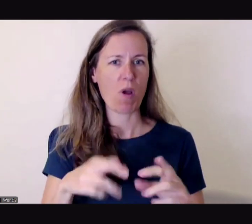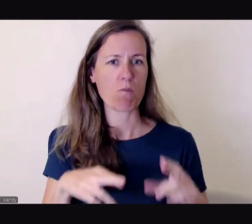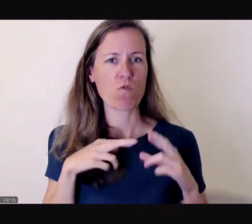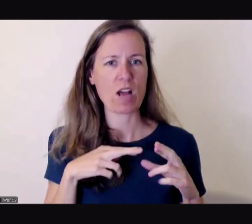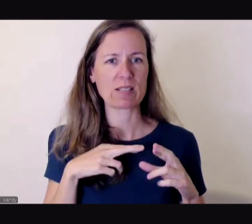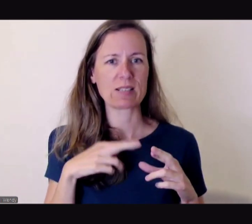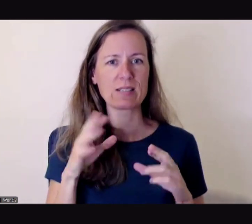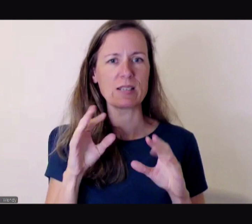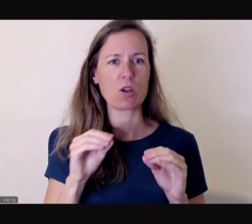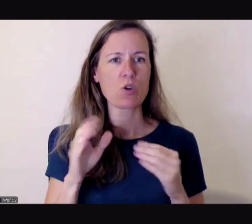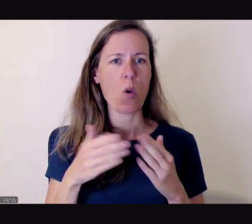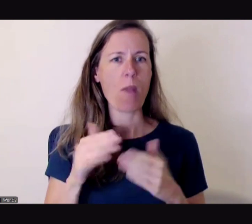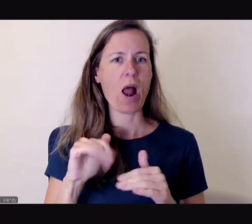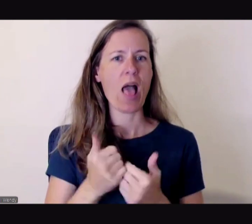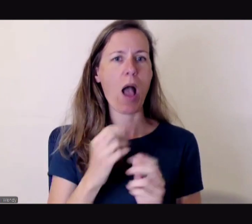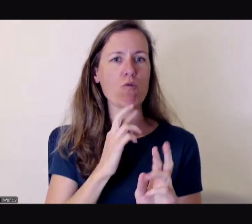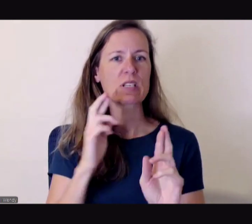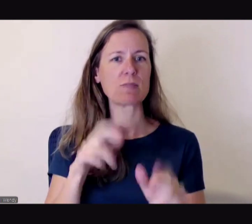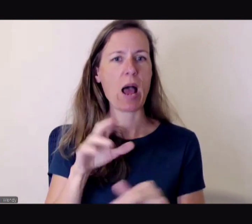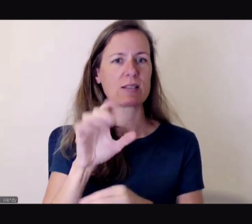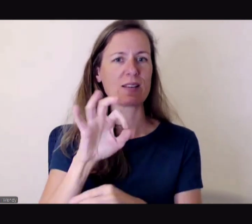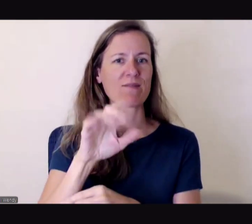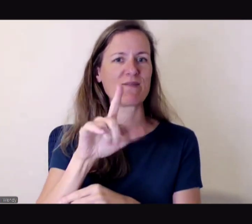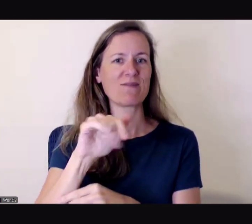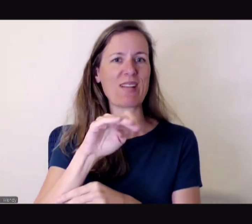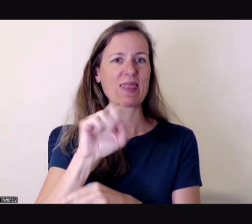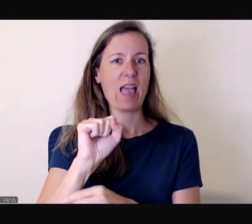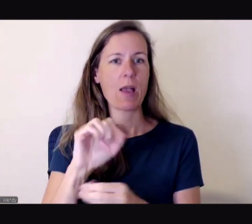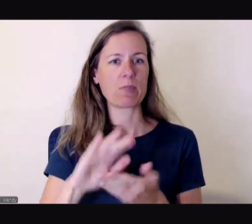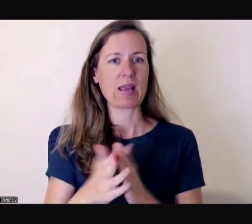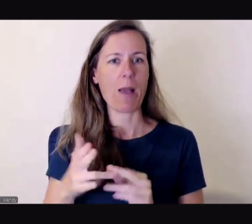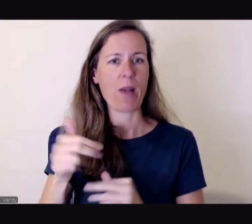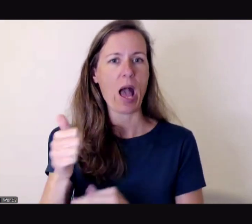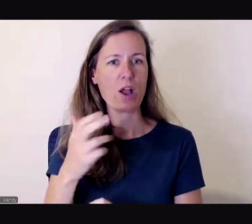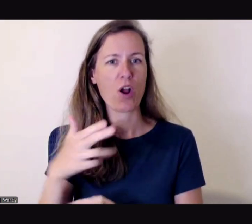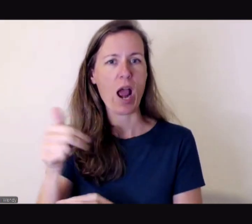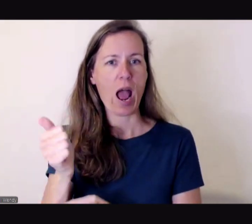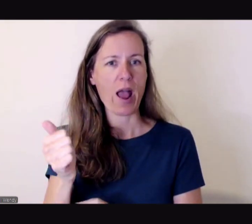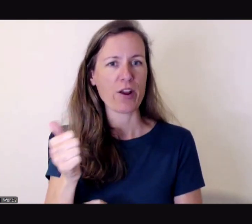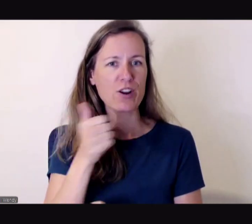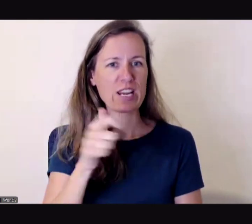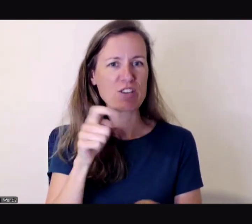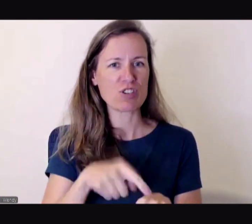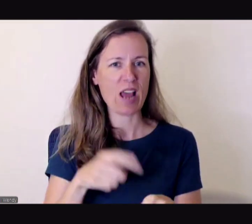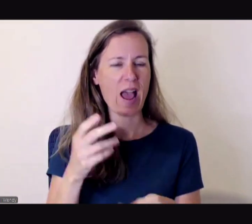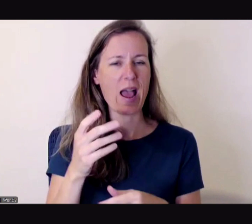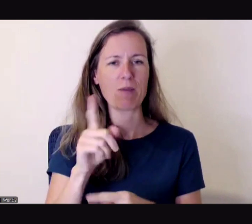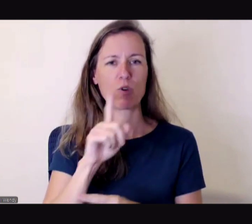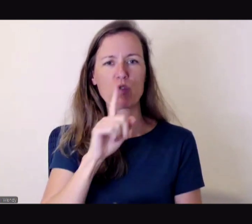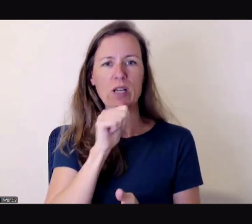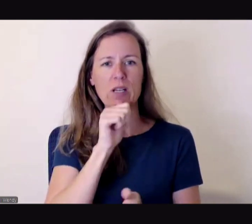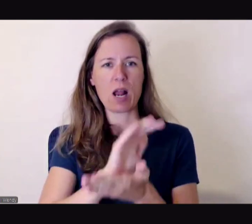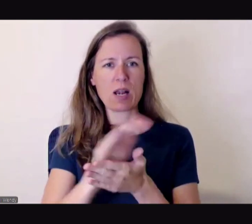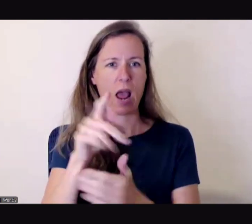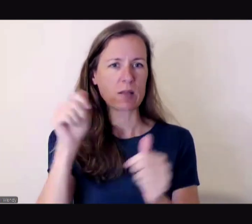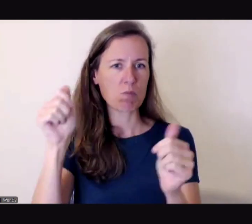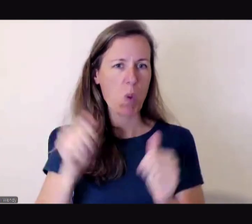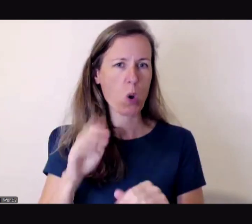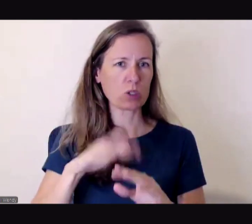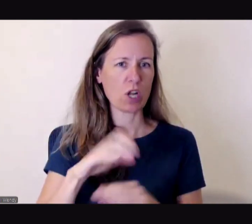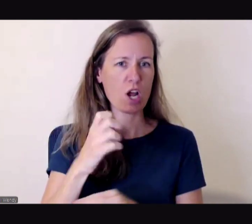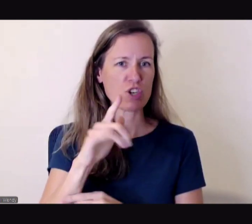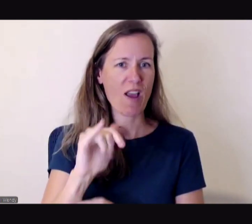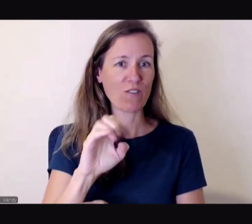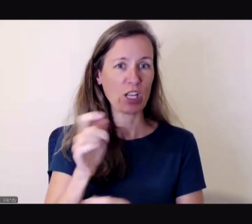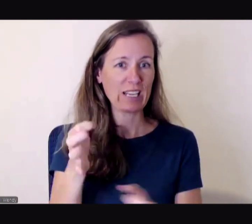messages from loads of people with screenshots of the thread and often wanting me to answer, which I would largely ignore, because I choose